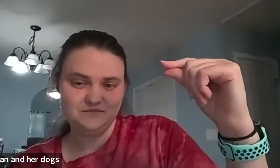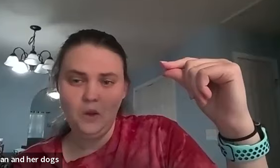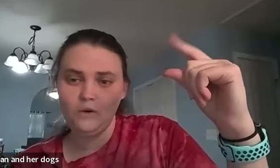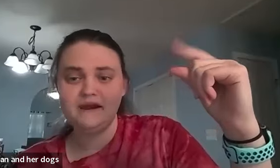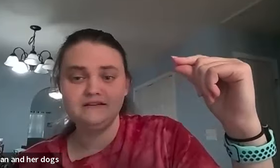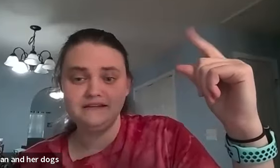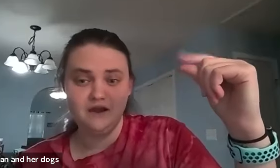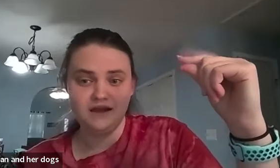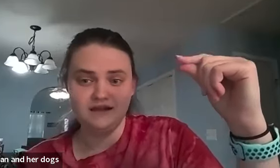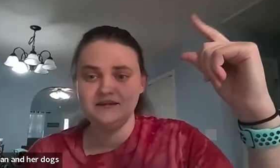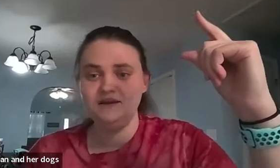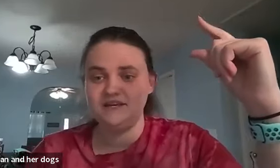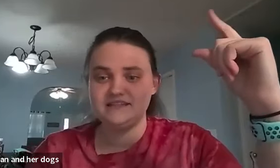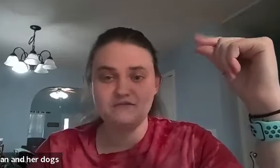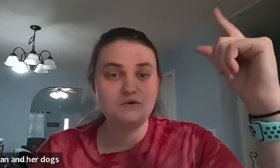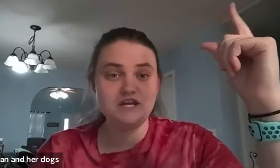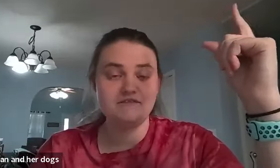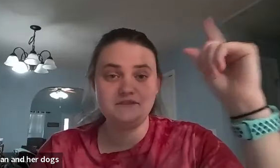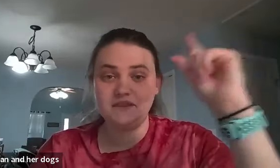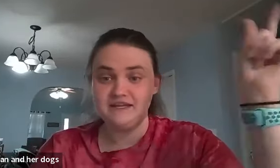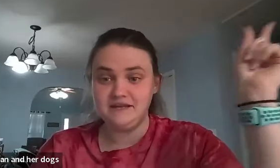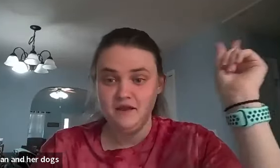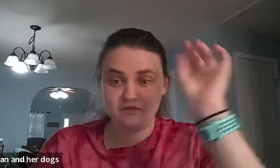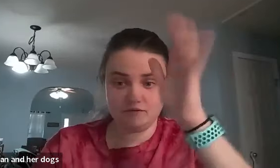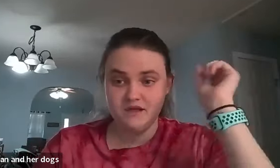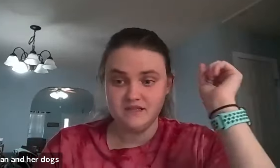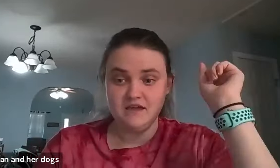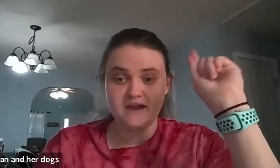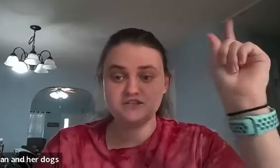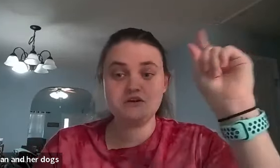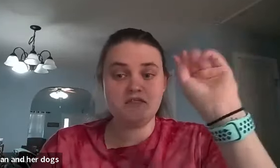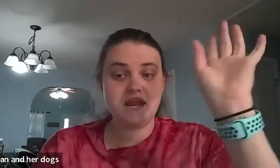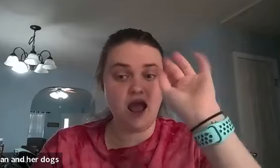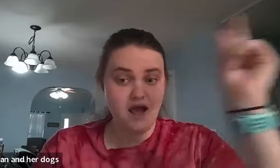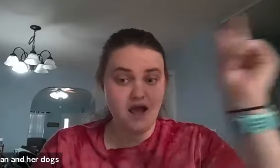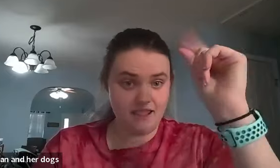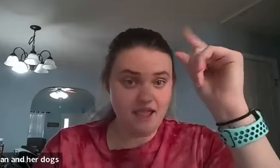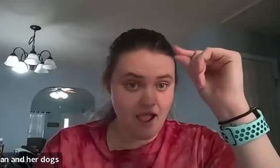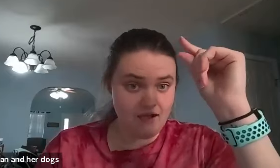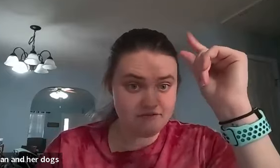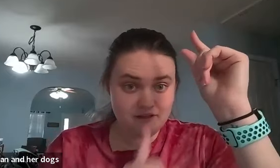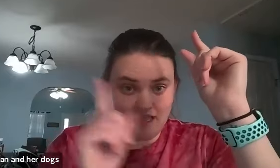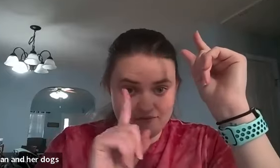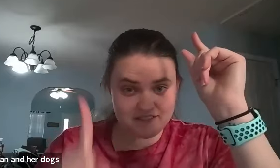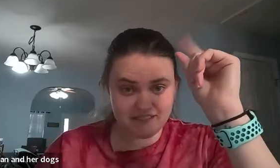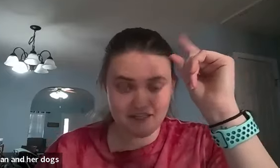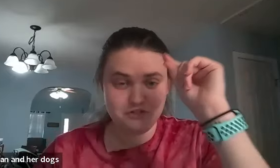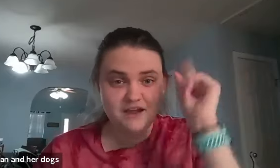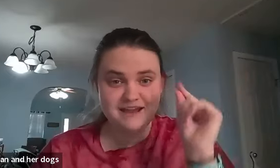Or apparently not, because everyone flooded the response faster than I have ever seen. Like, you guys,